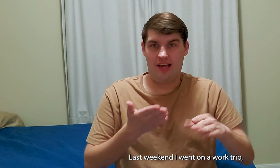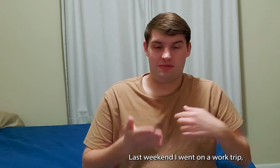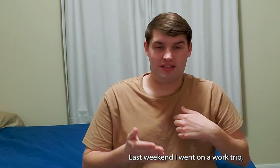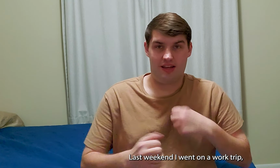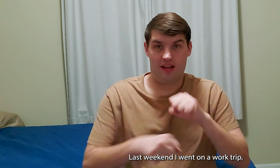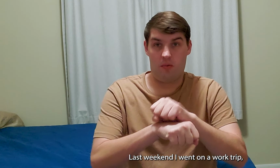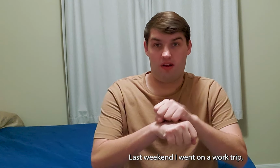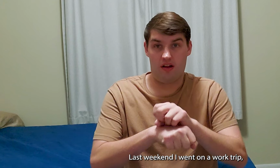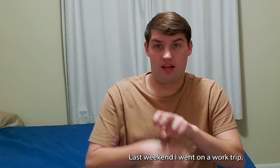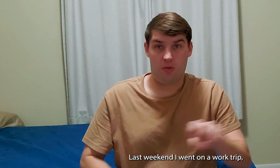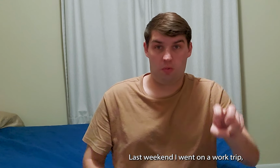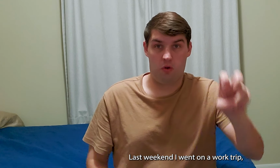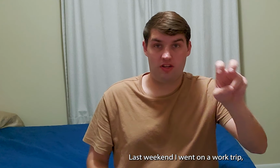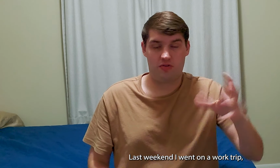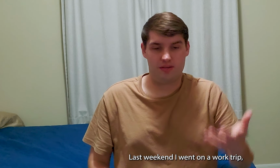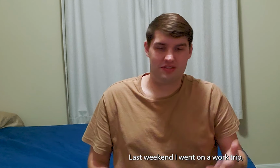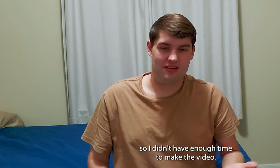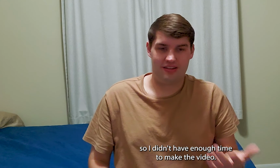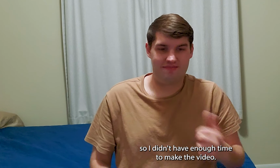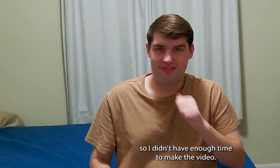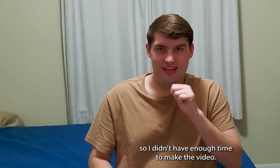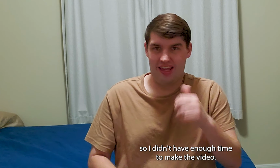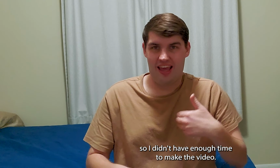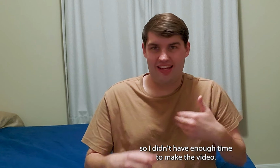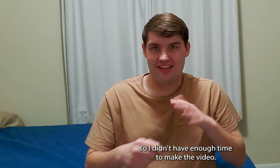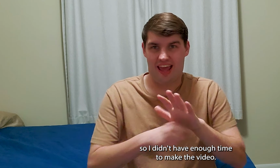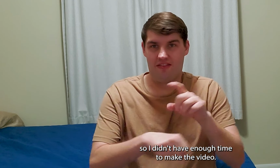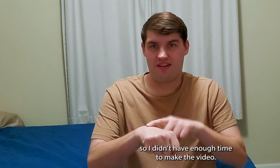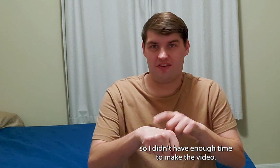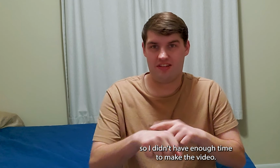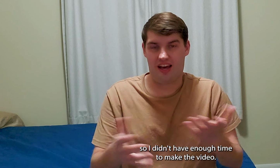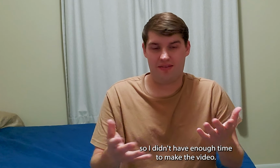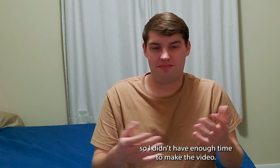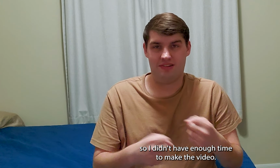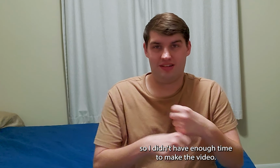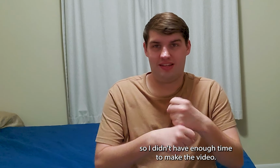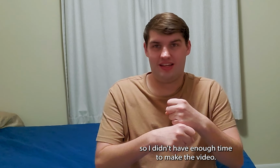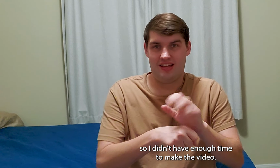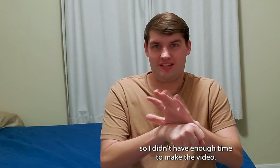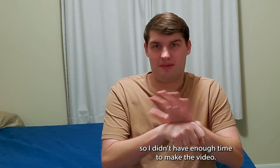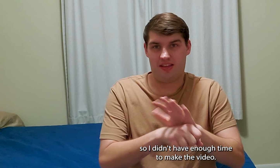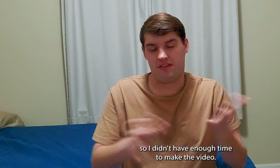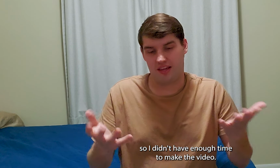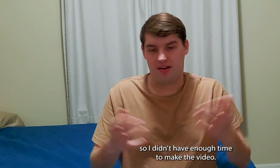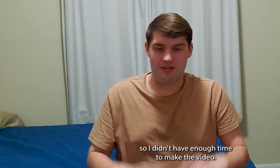Last weekend I went on a work trip, so I didn't have enough time to make the video,